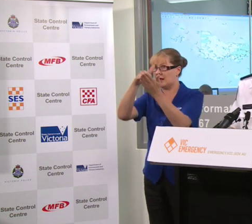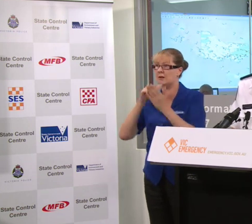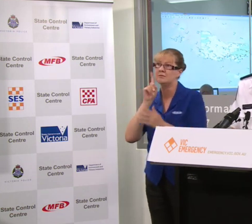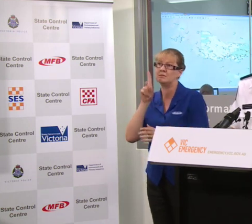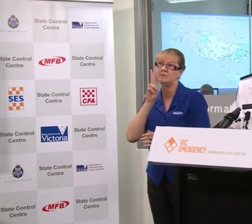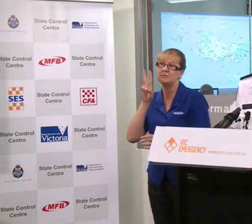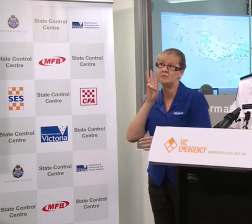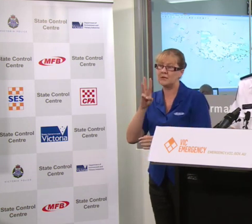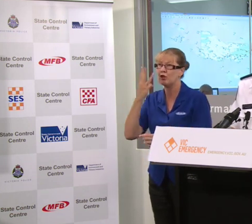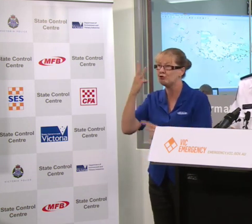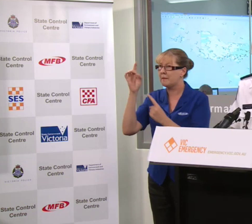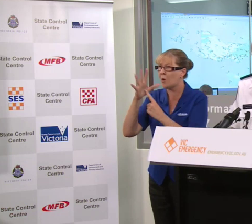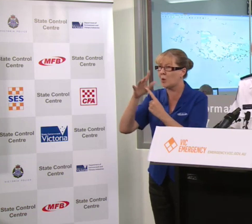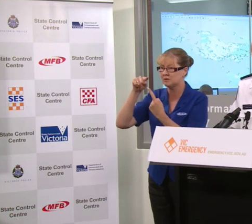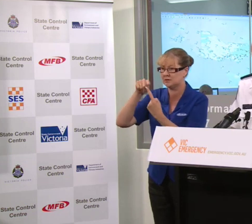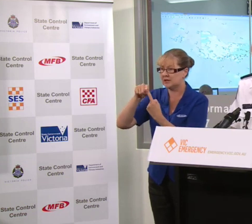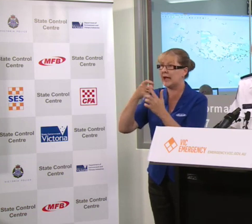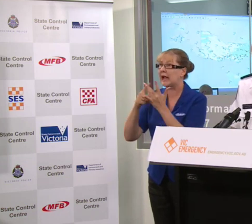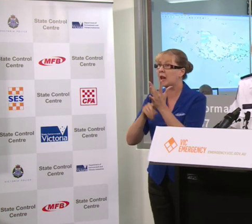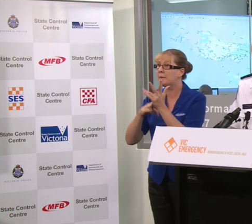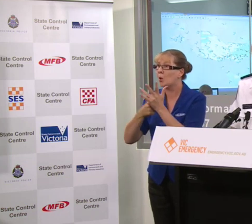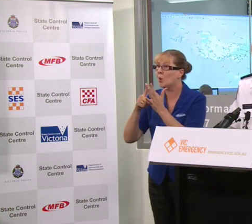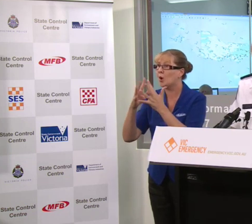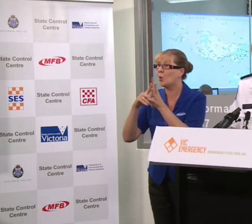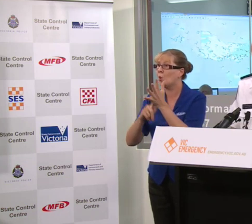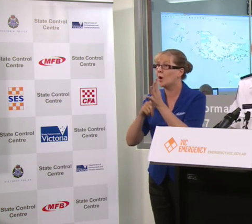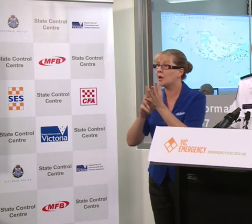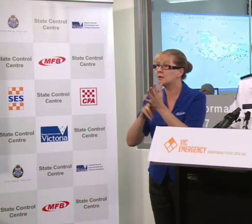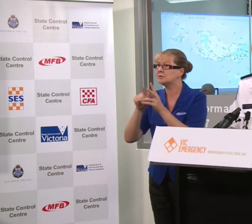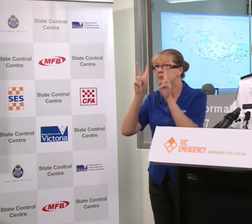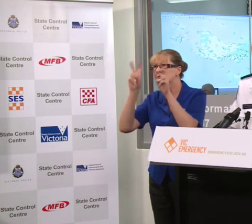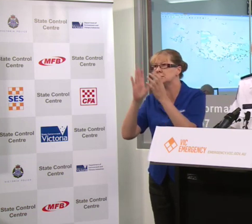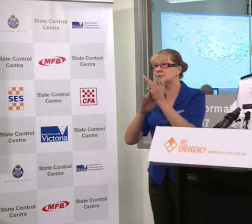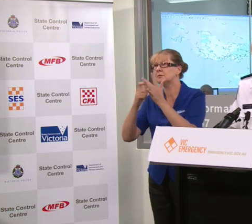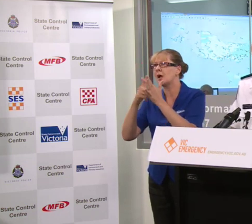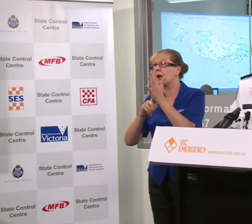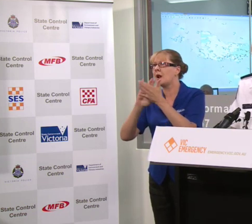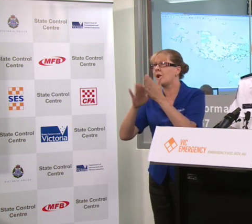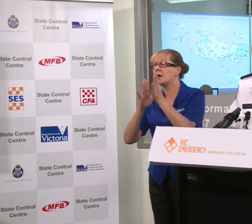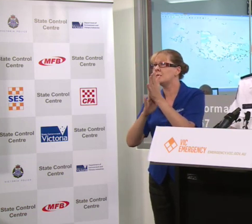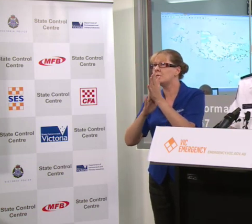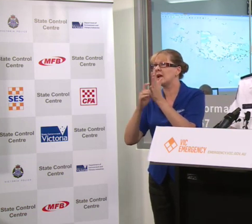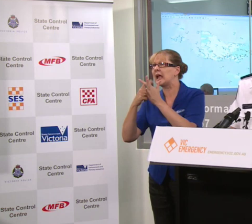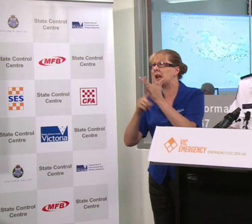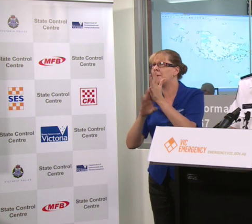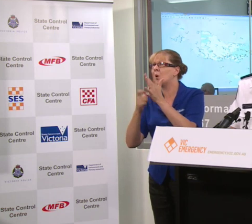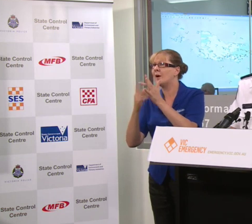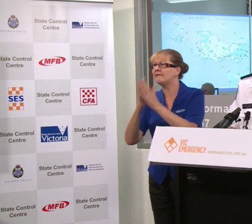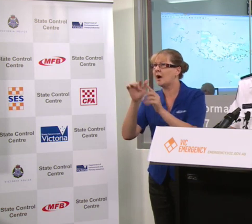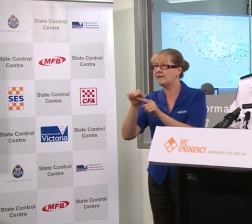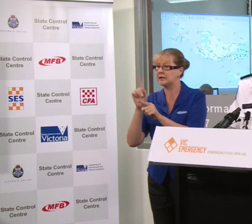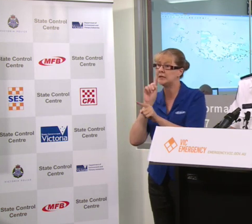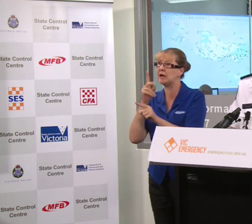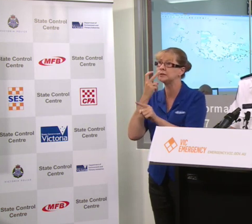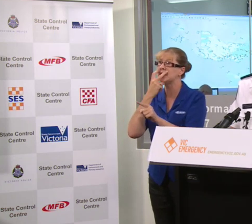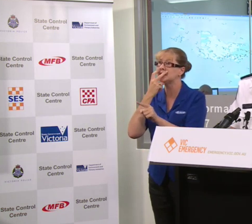key areas is Kilmore and Wallen, known as the Mickleton and Kilmore fire, and overnight that fire